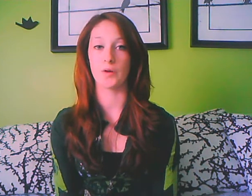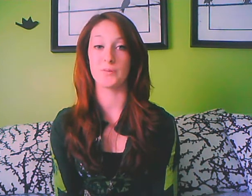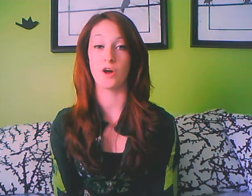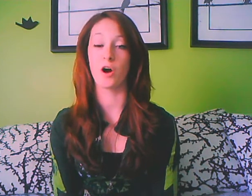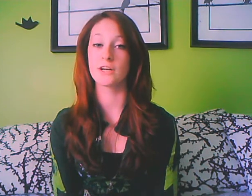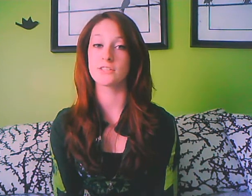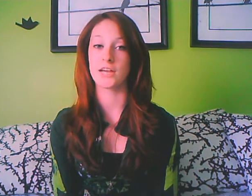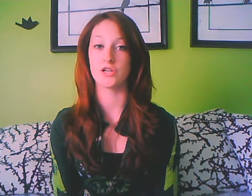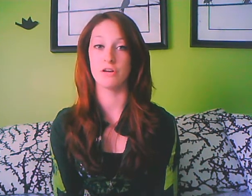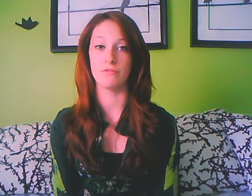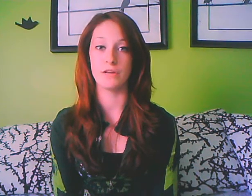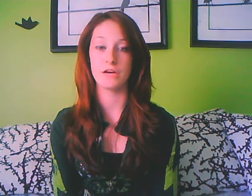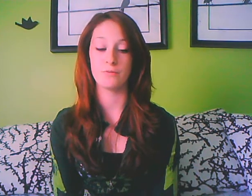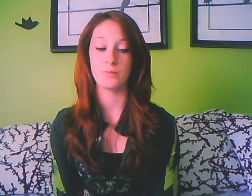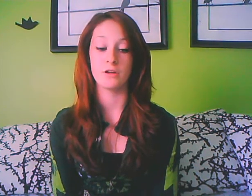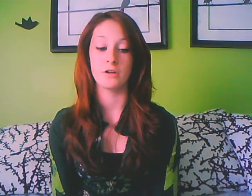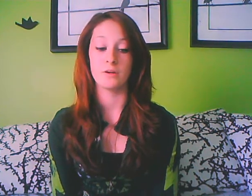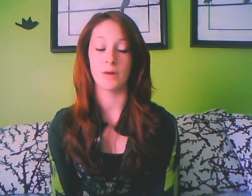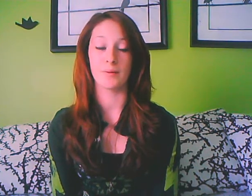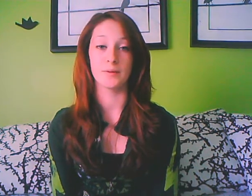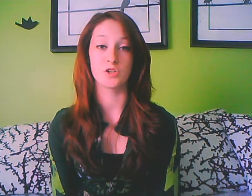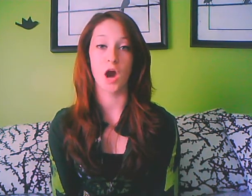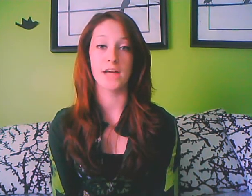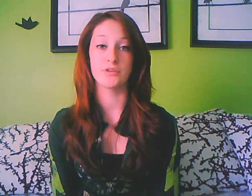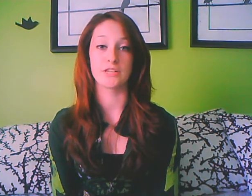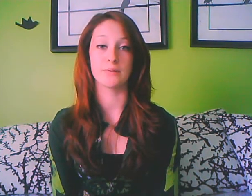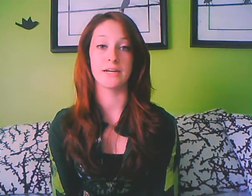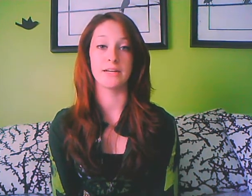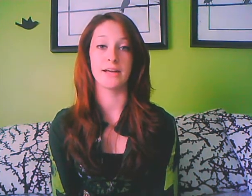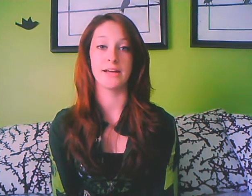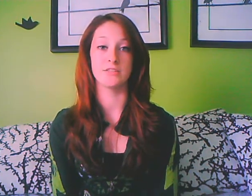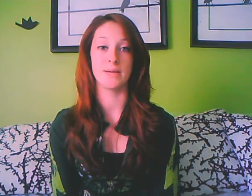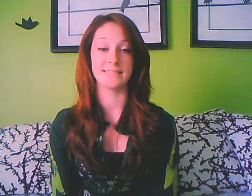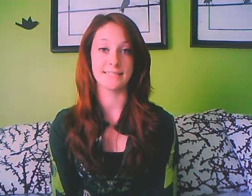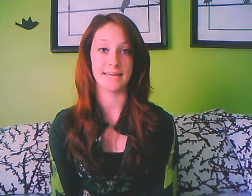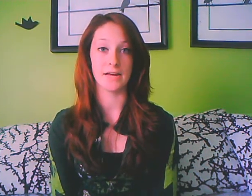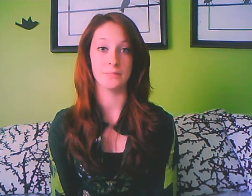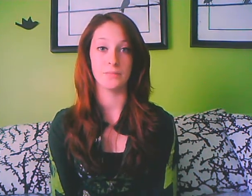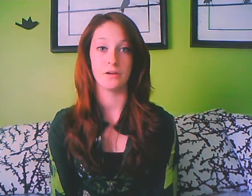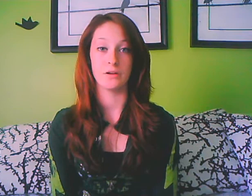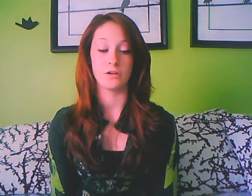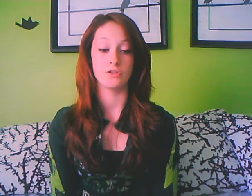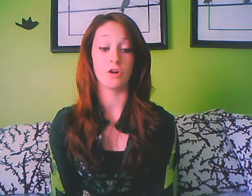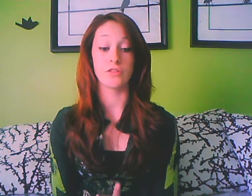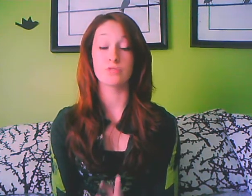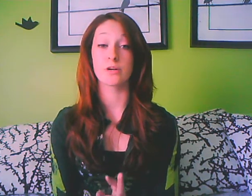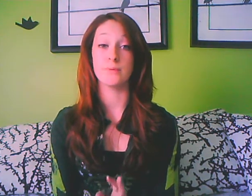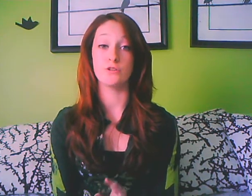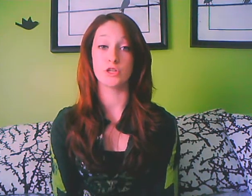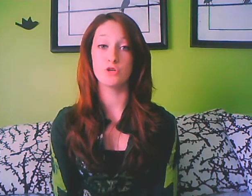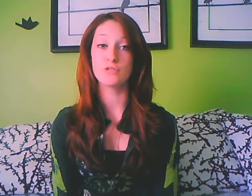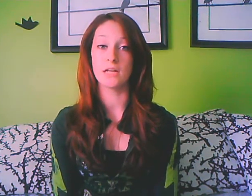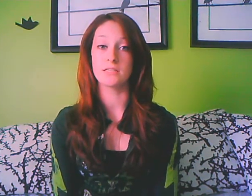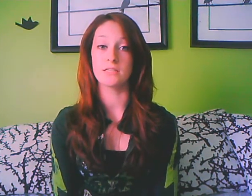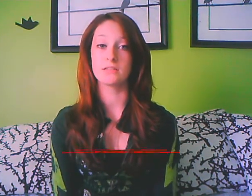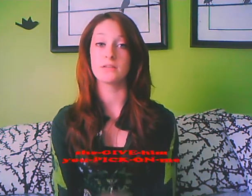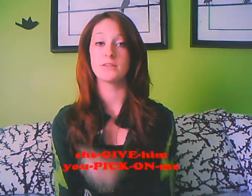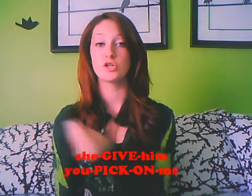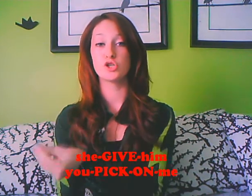going to be the hardest section of the video, but I'm going to try to explain it as best as I can. So for this, we're going to be using 2 sentences.